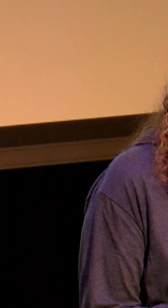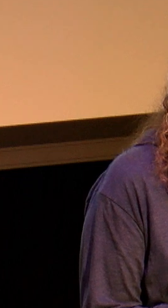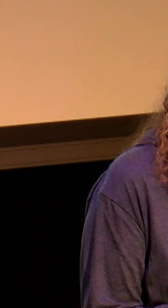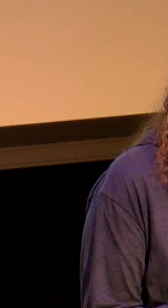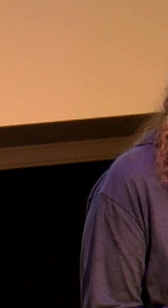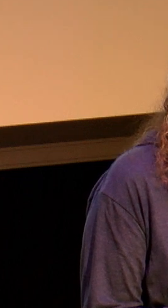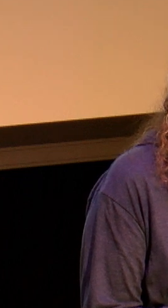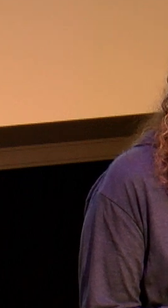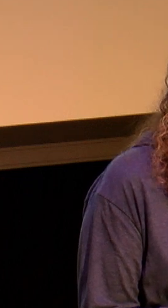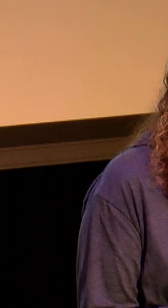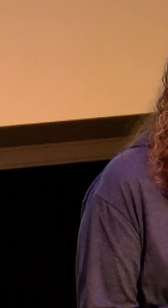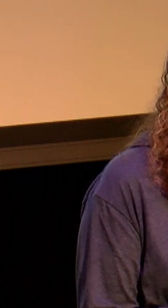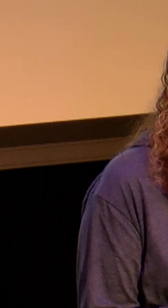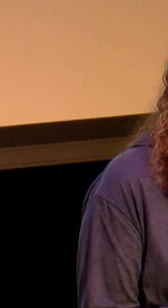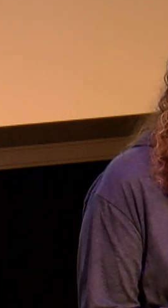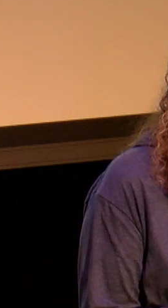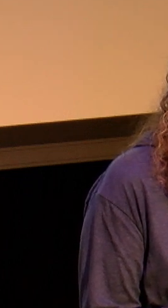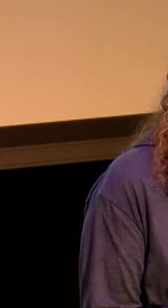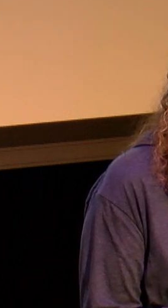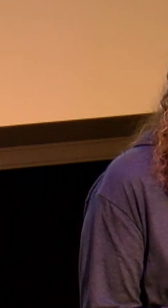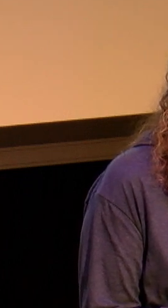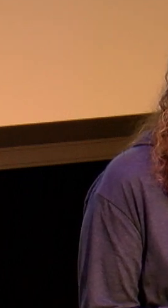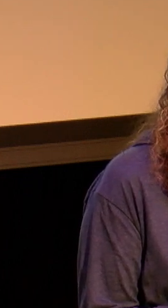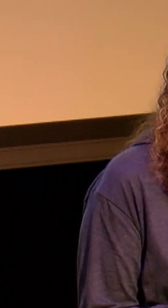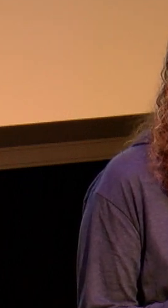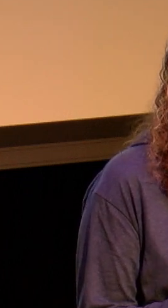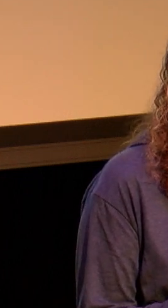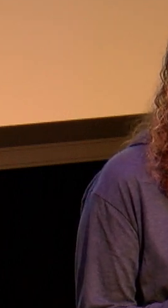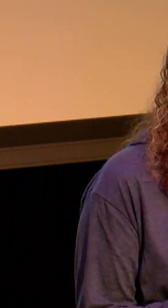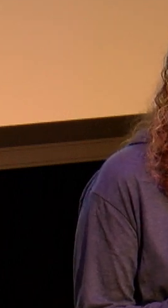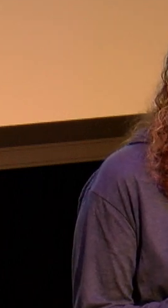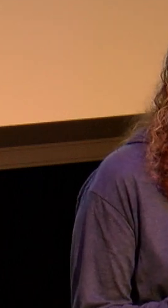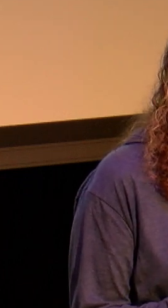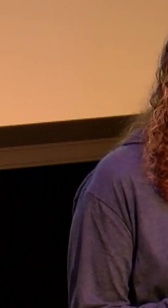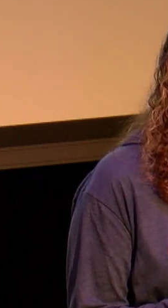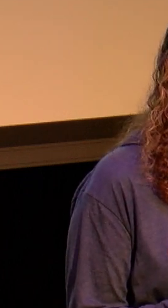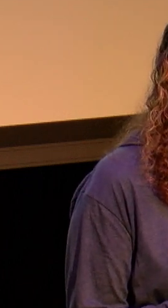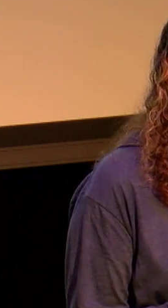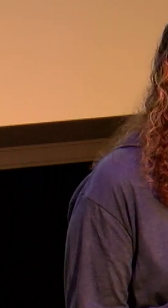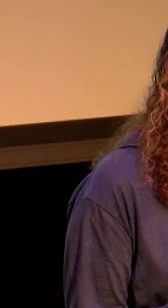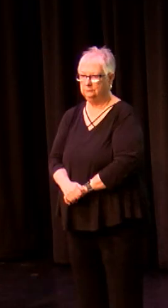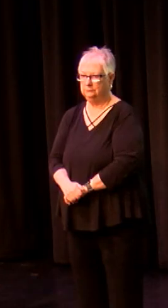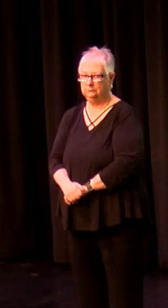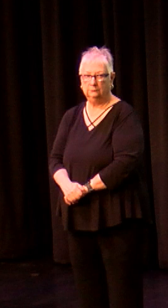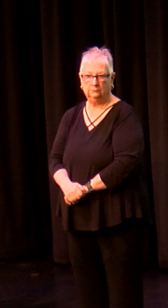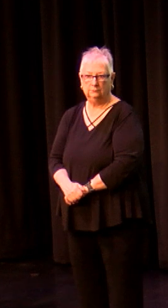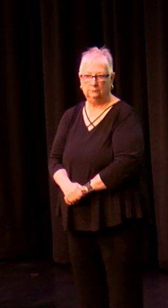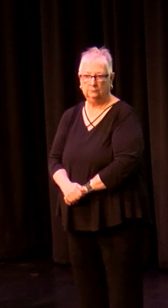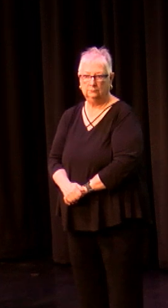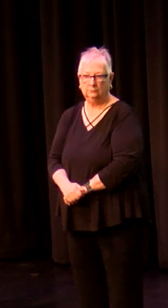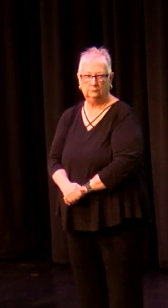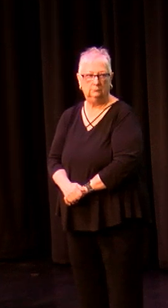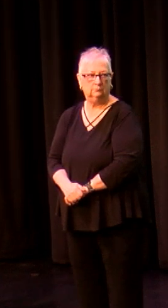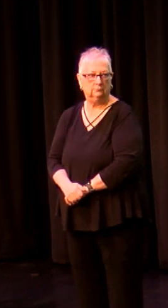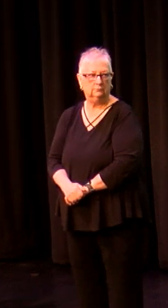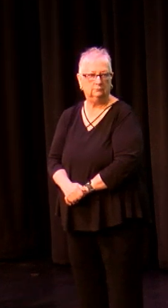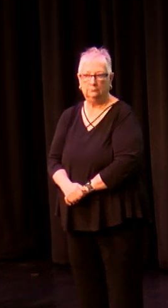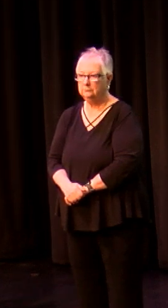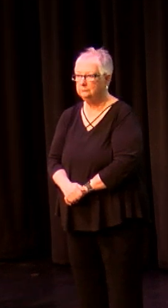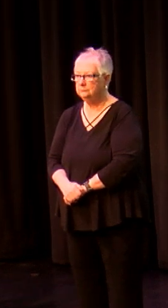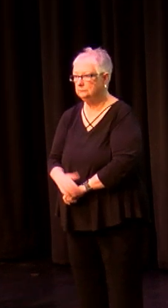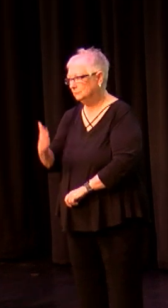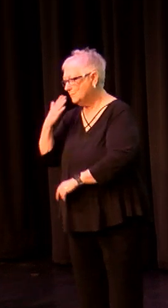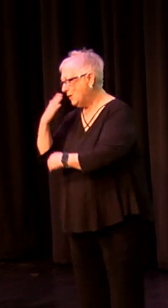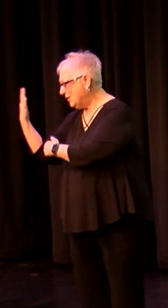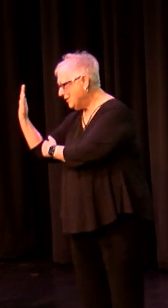Street has sidewalk gaps that have been identified as first priority for completing. So let's get it done. Good morning. My name is Ken Oldham. I'm the